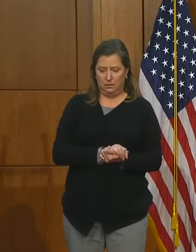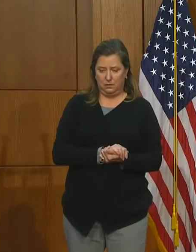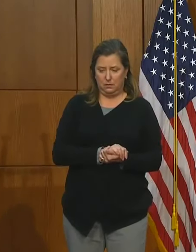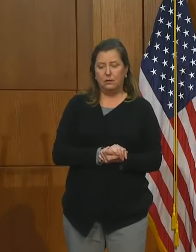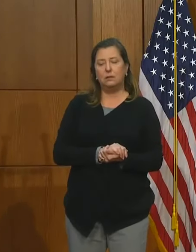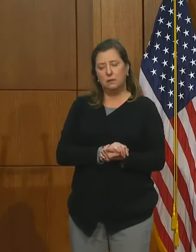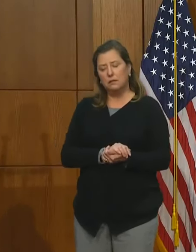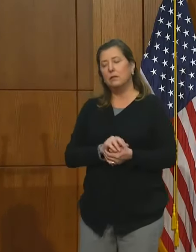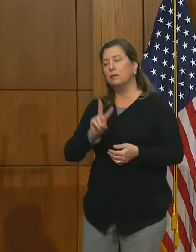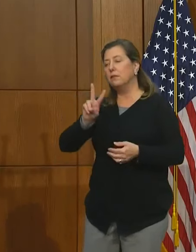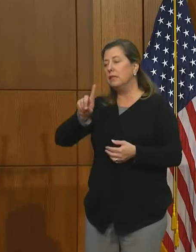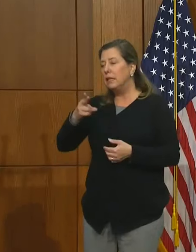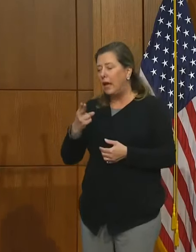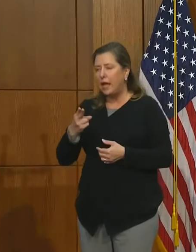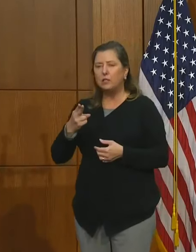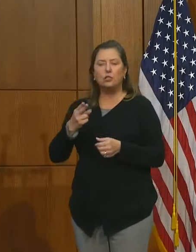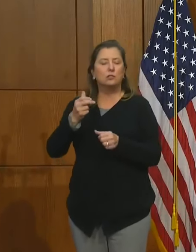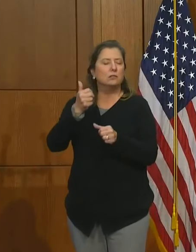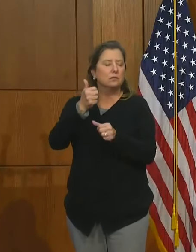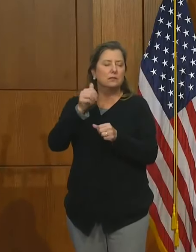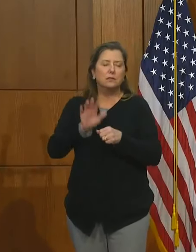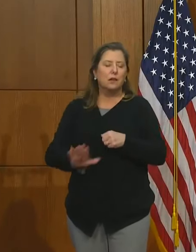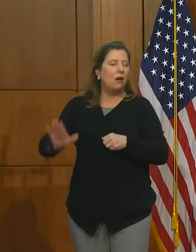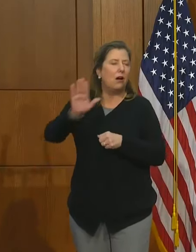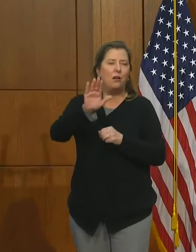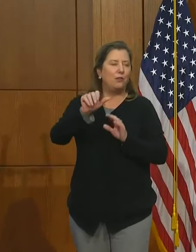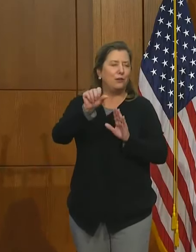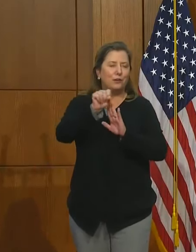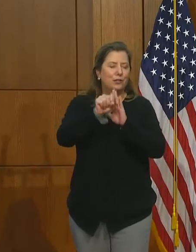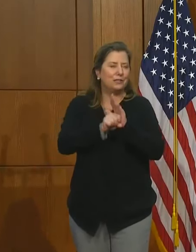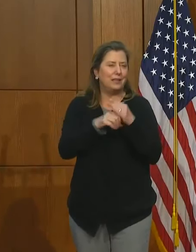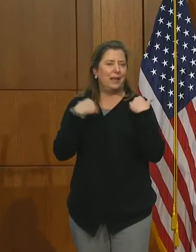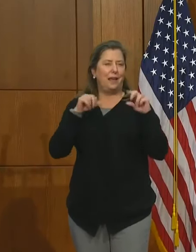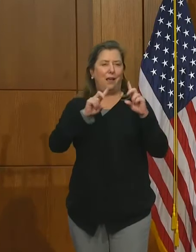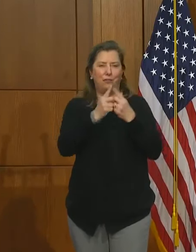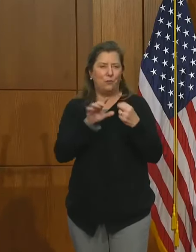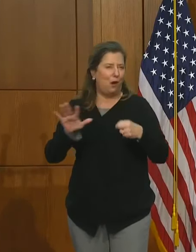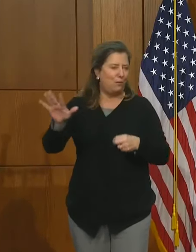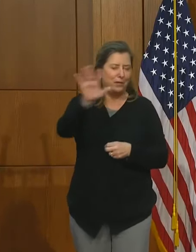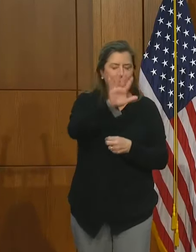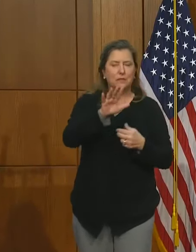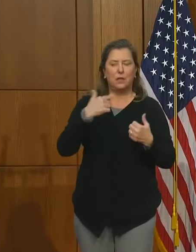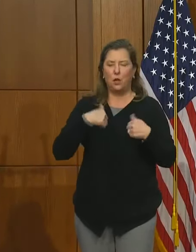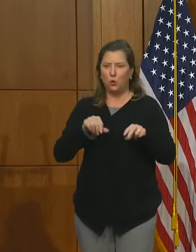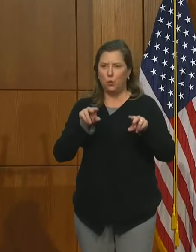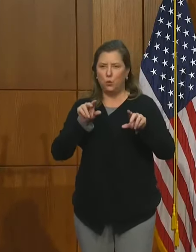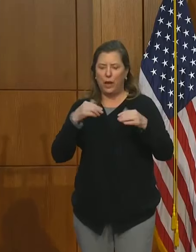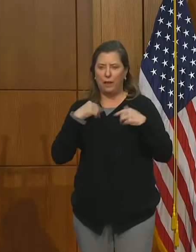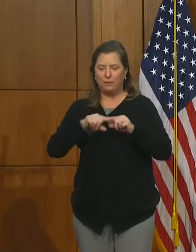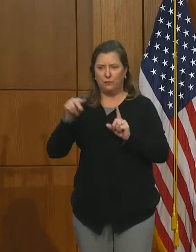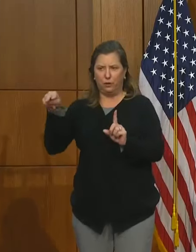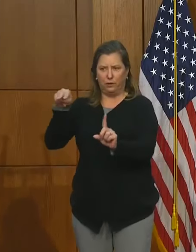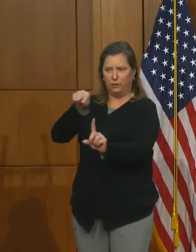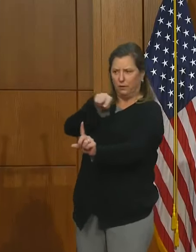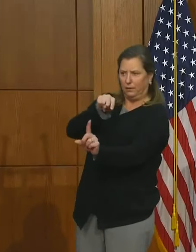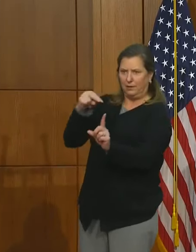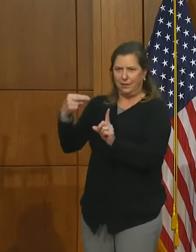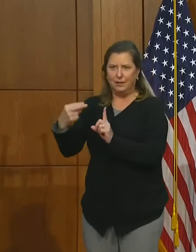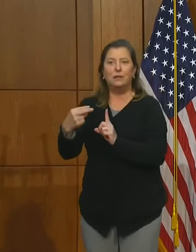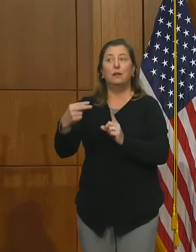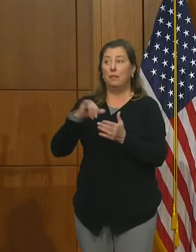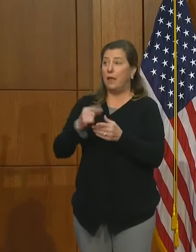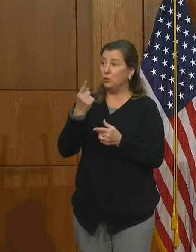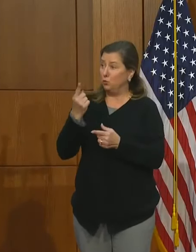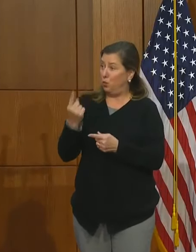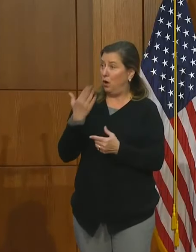at VDH and every state health department around the country, we're looking at lots of different lenses, and that is one good